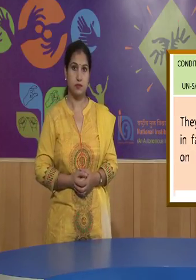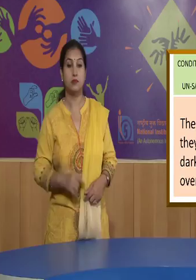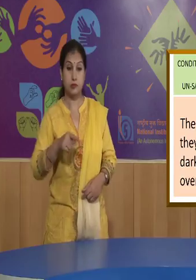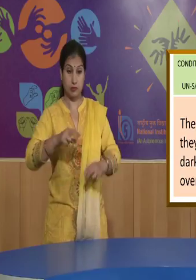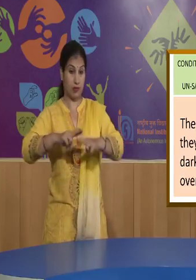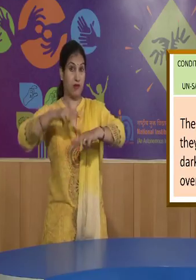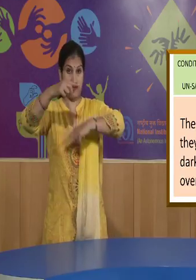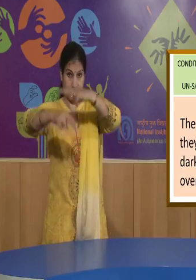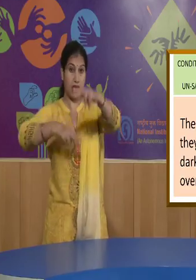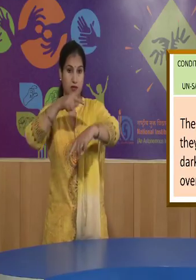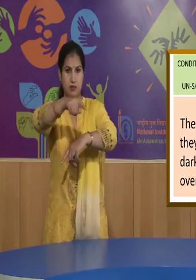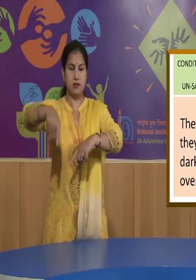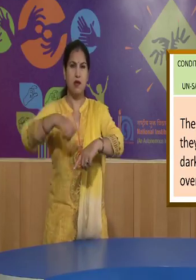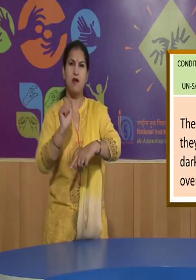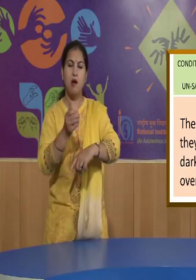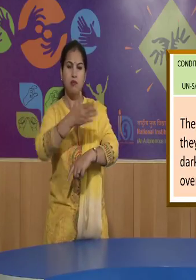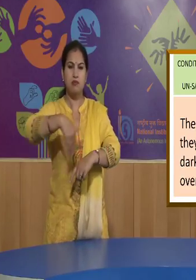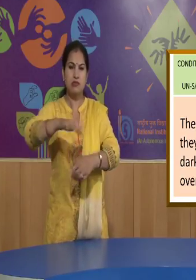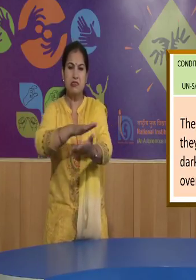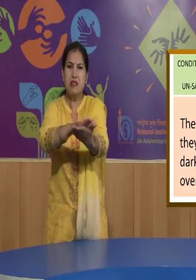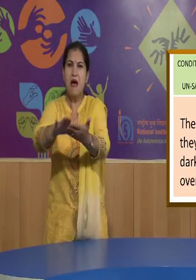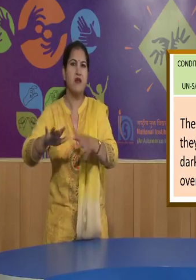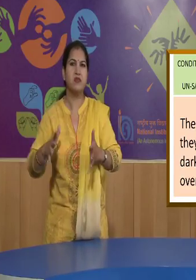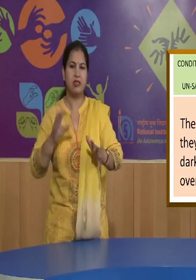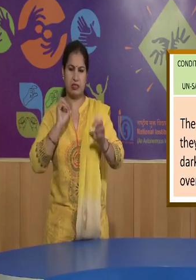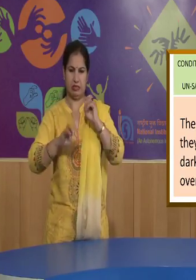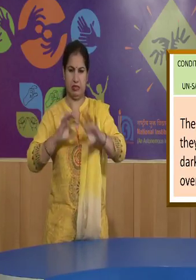The factories in which they worked were dirty,